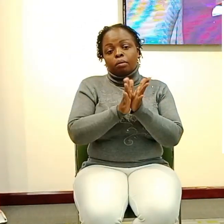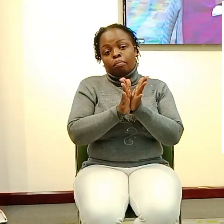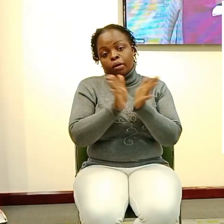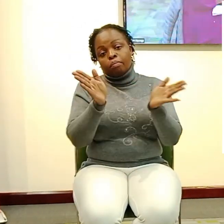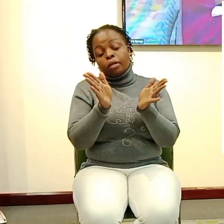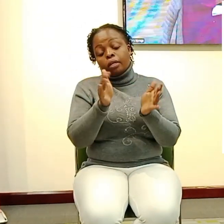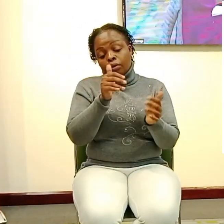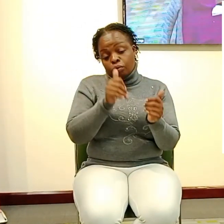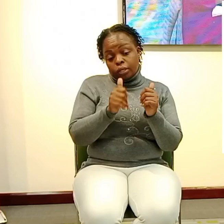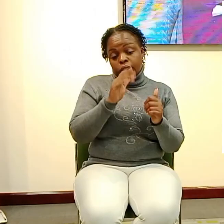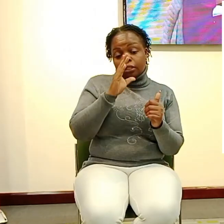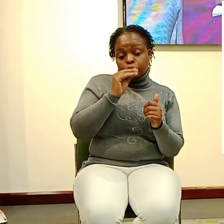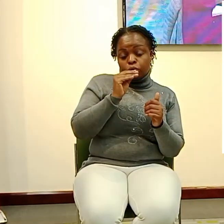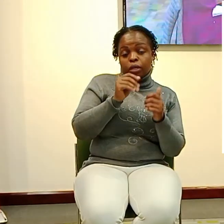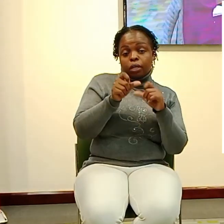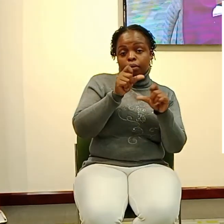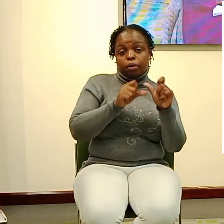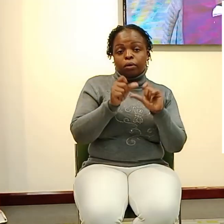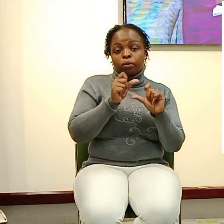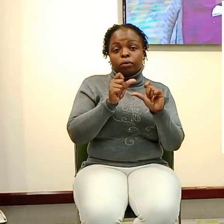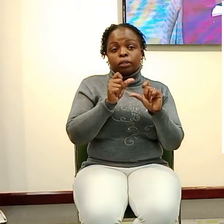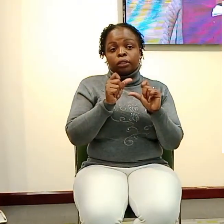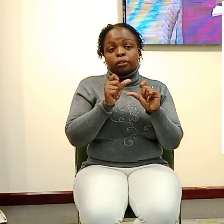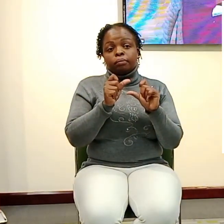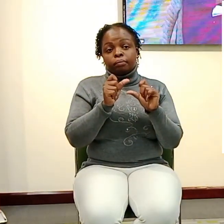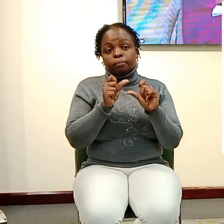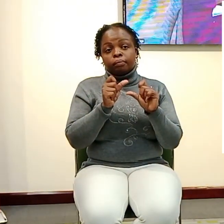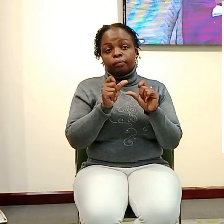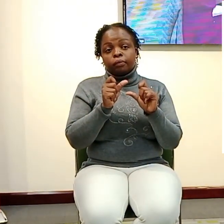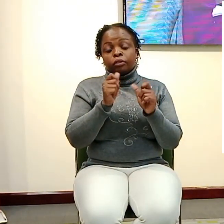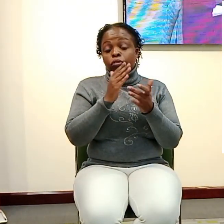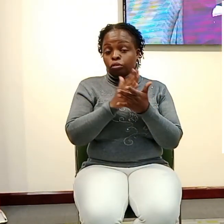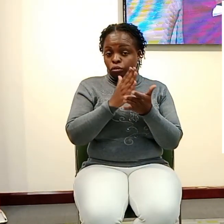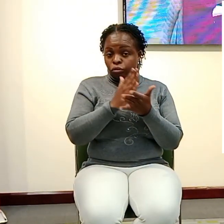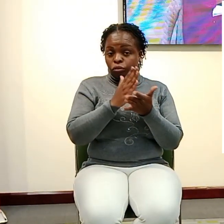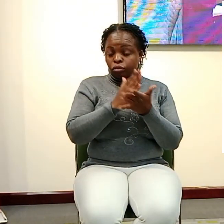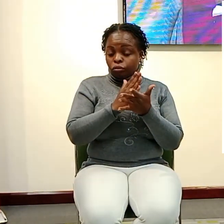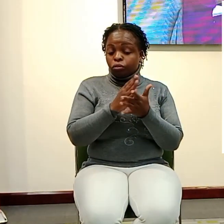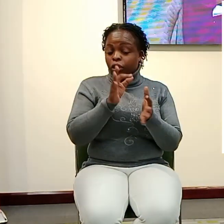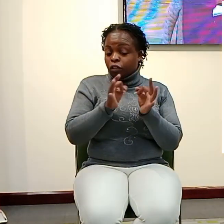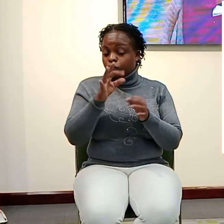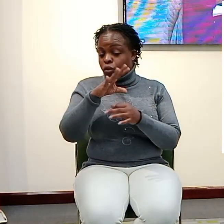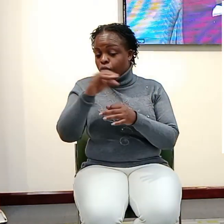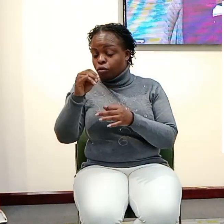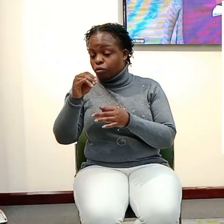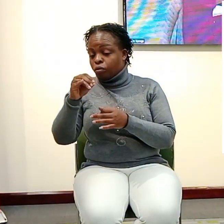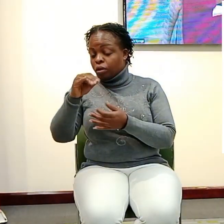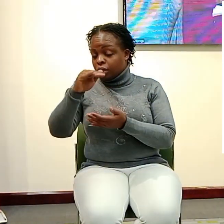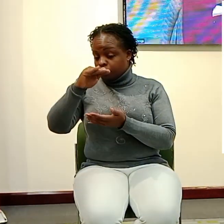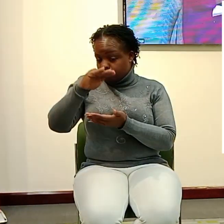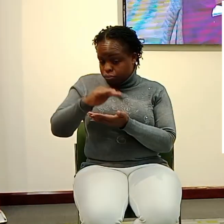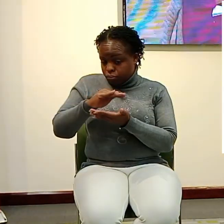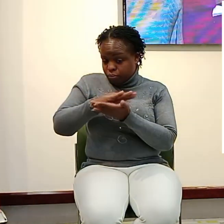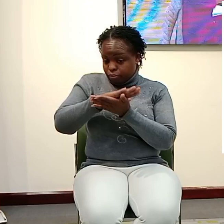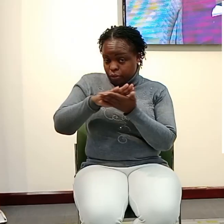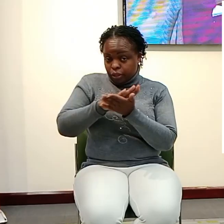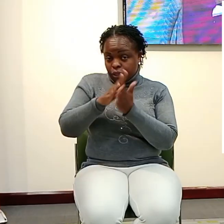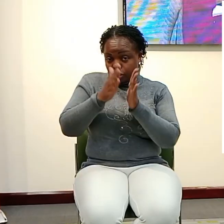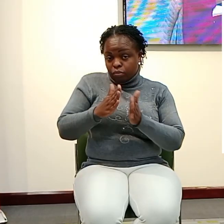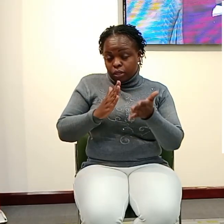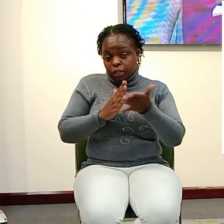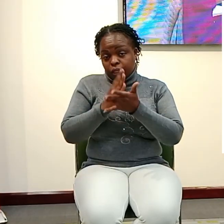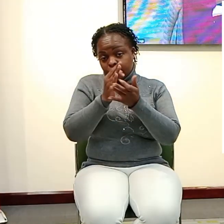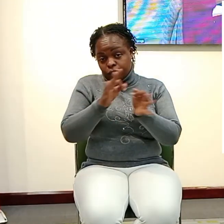that are being spoken about, and really go to the basic human rights and freedoms that are in